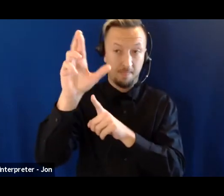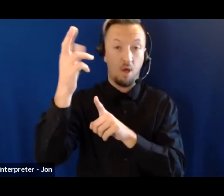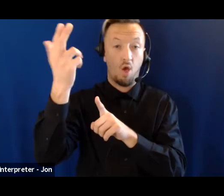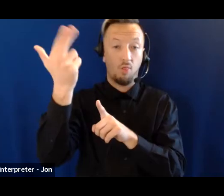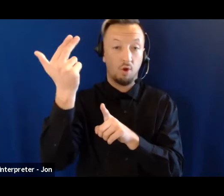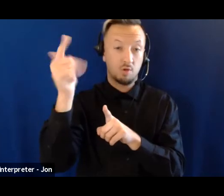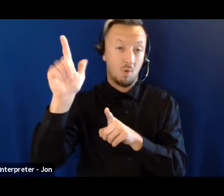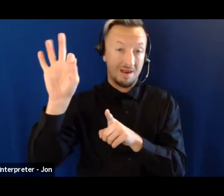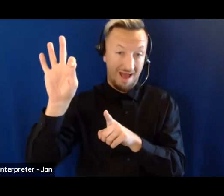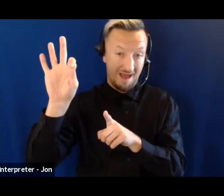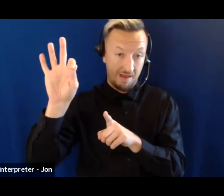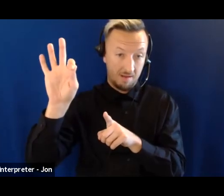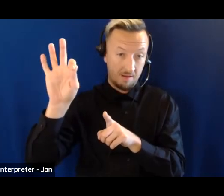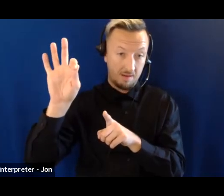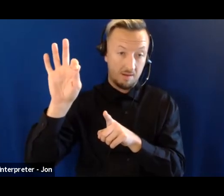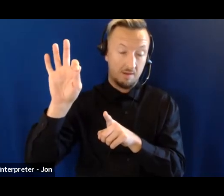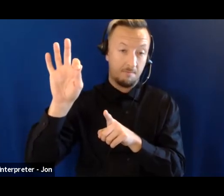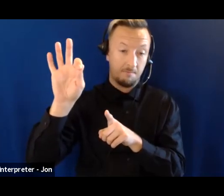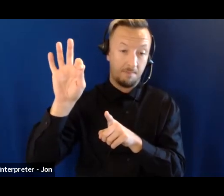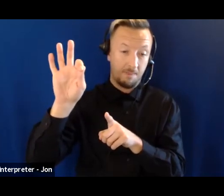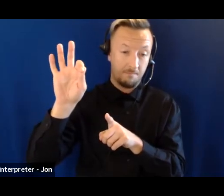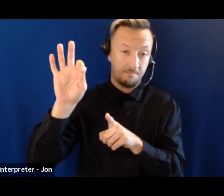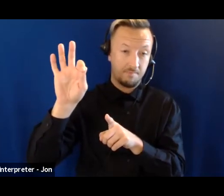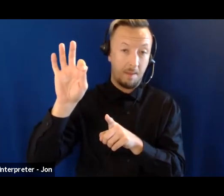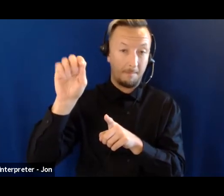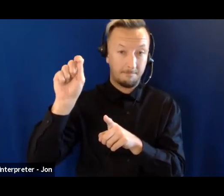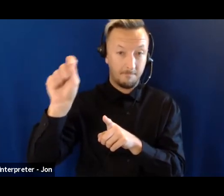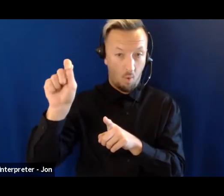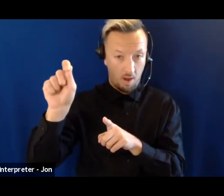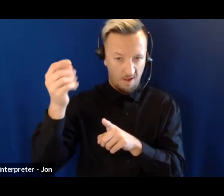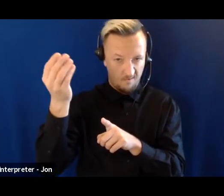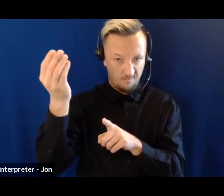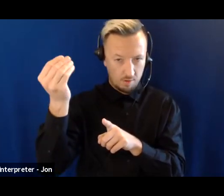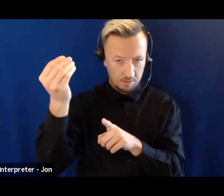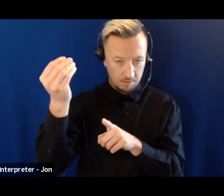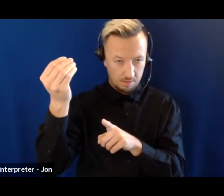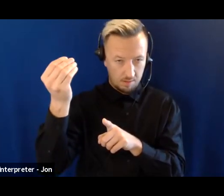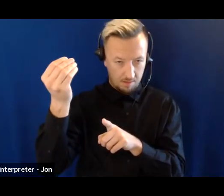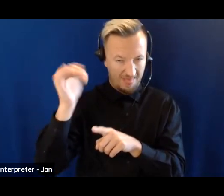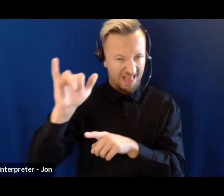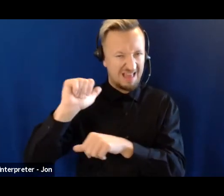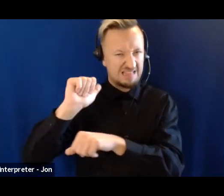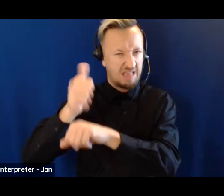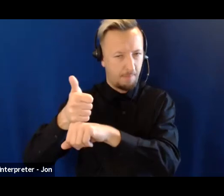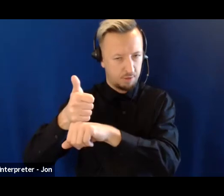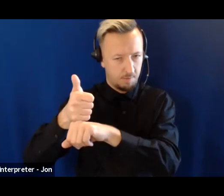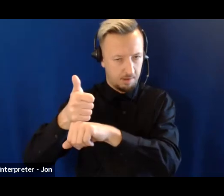1329. And then there's point 14, which is the establishment of the